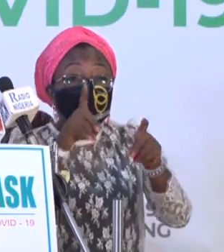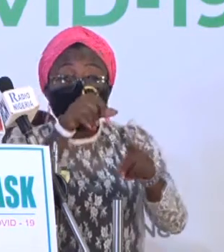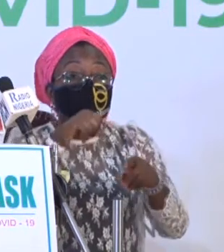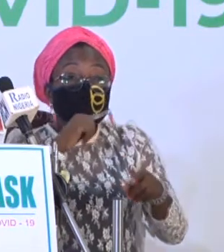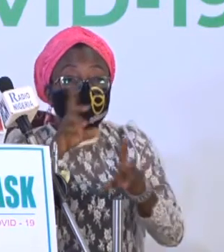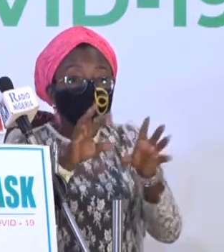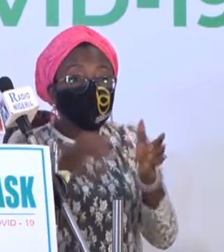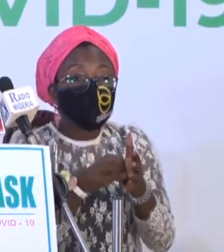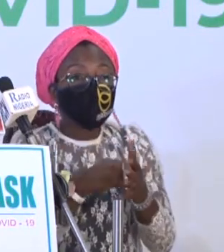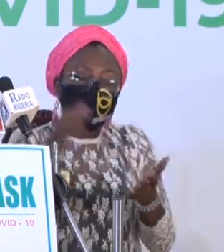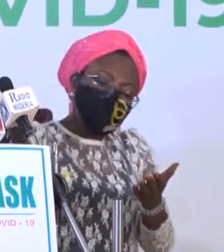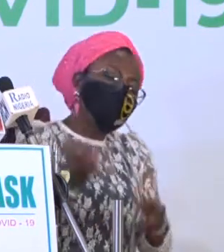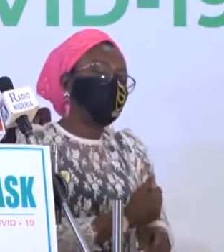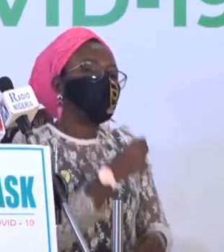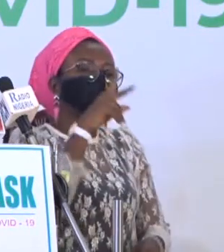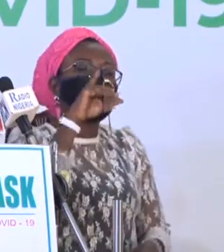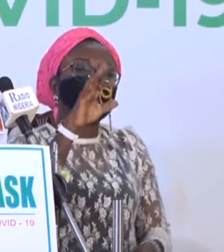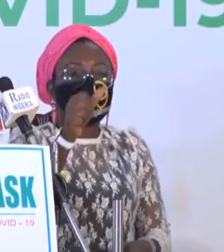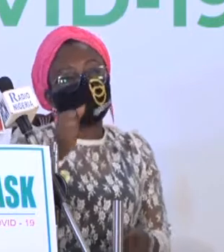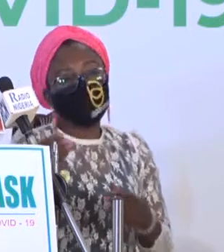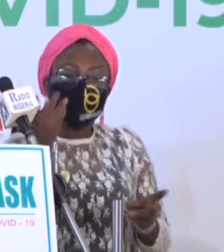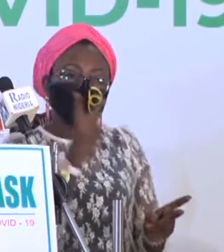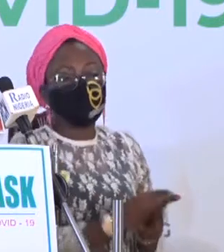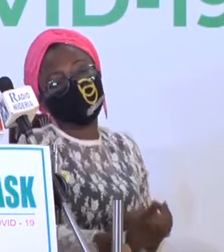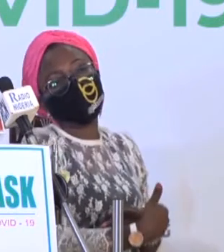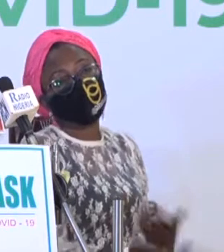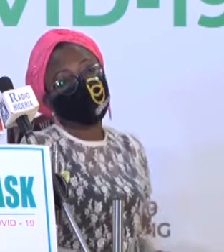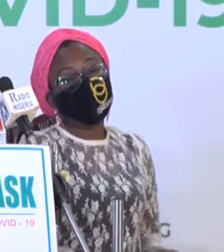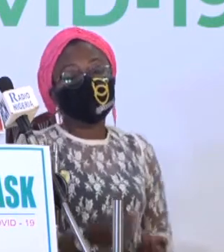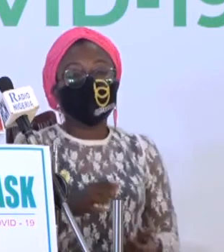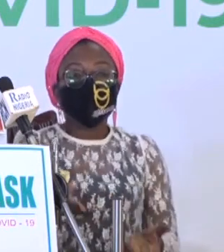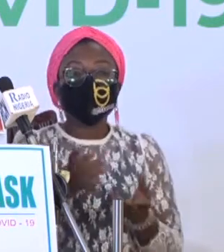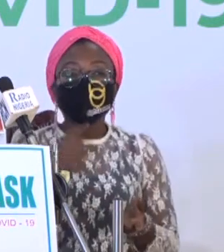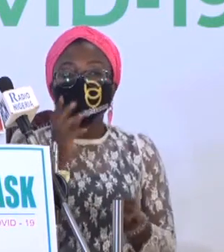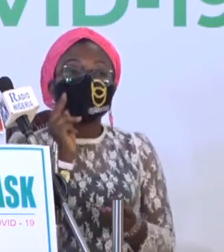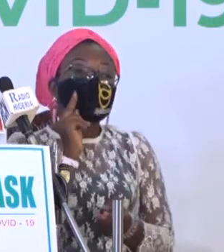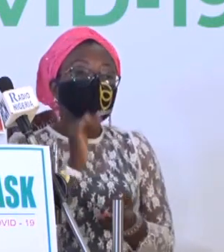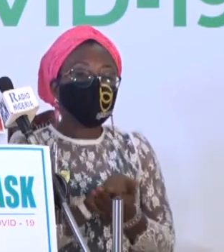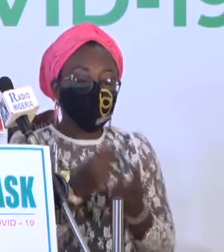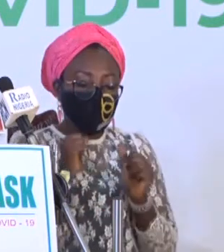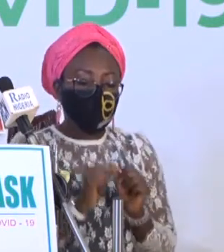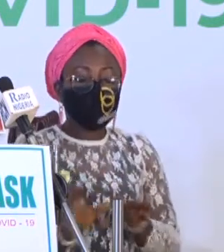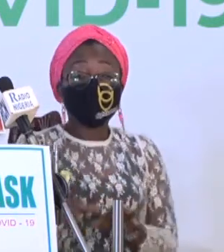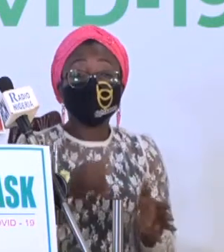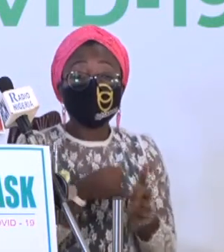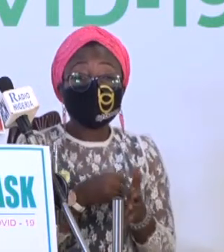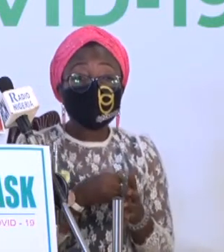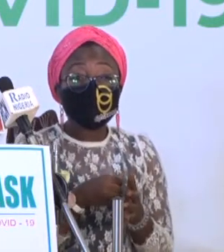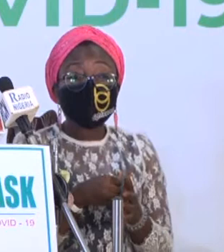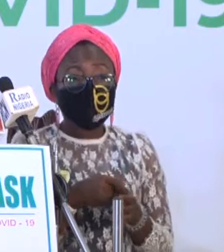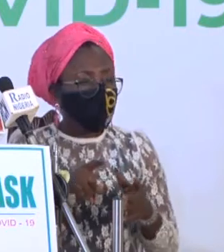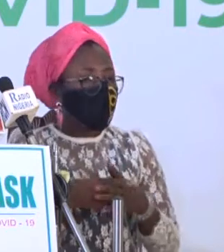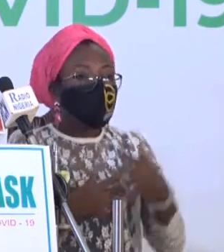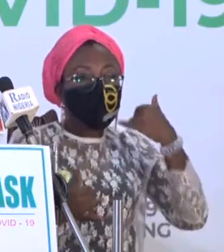entry. Your visa can be revoked and you can be removed immediately. So I would like to assure Nigerians that we will continue to do it. Anybody who is affected, I've started